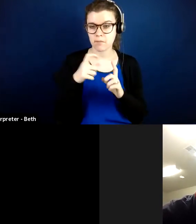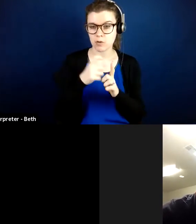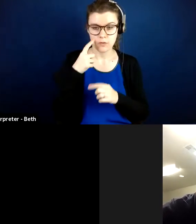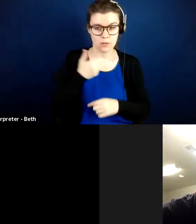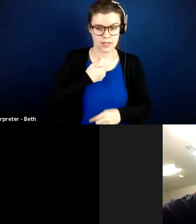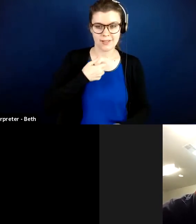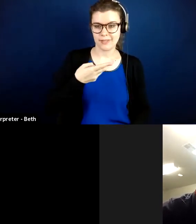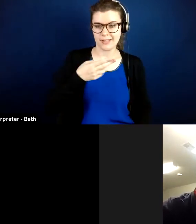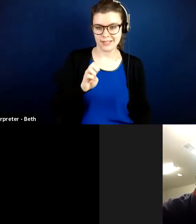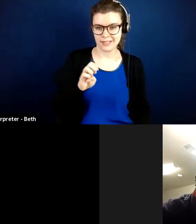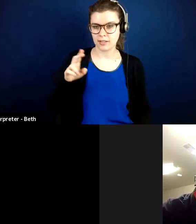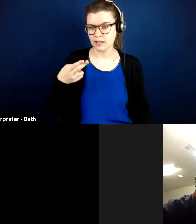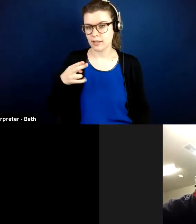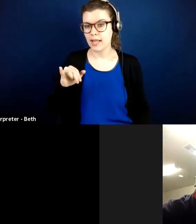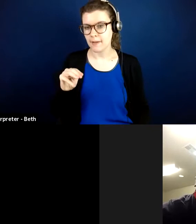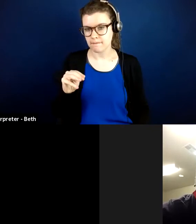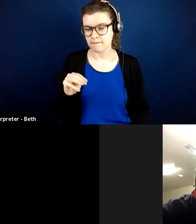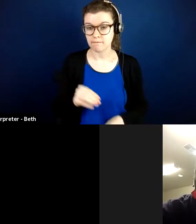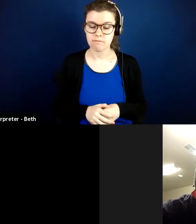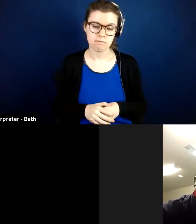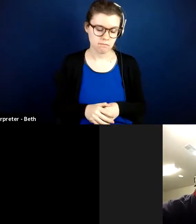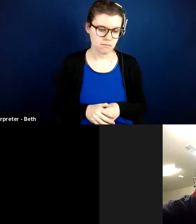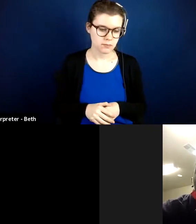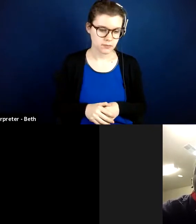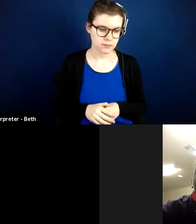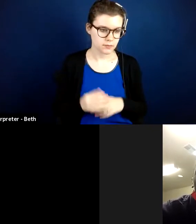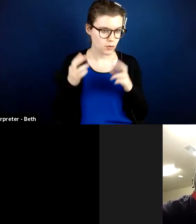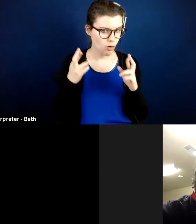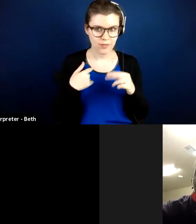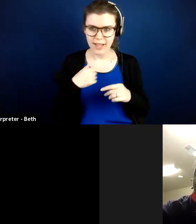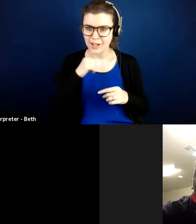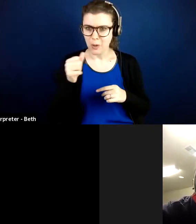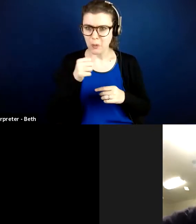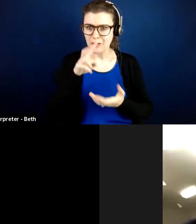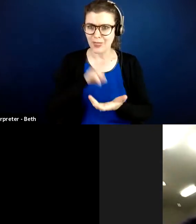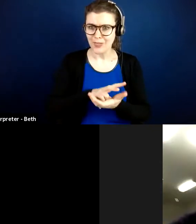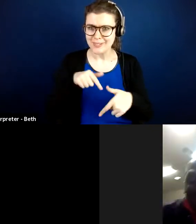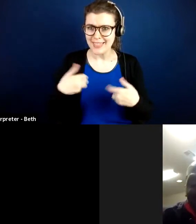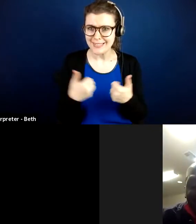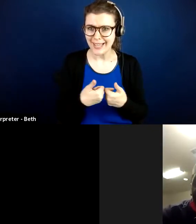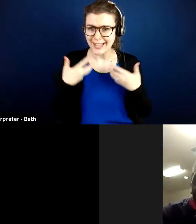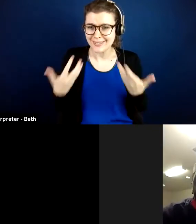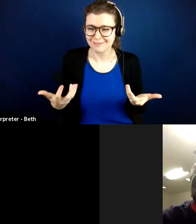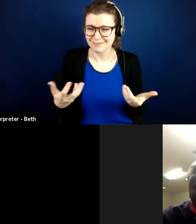him, and hopefully I don't do too bad on this game today.